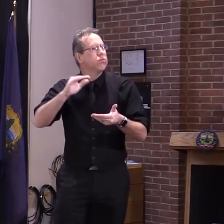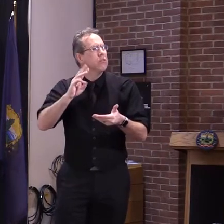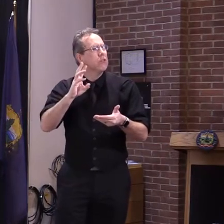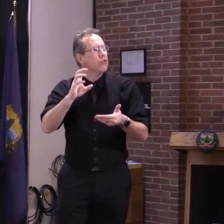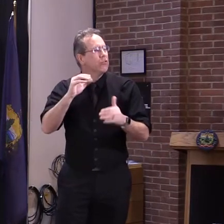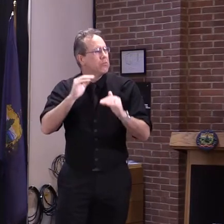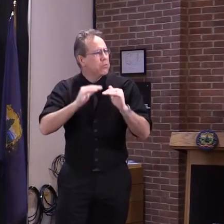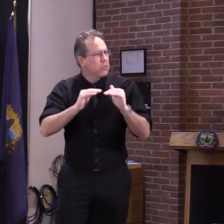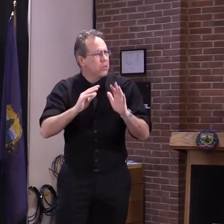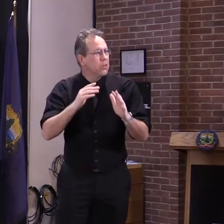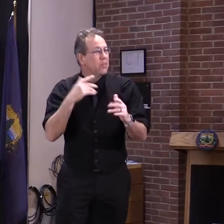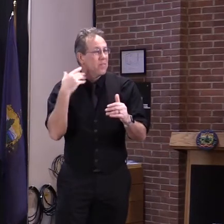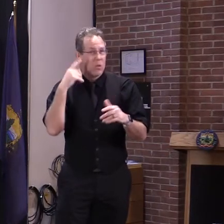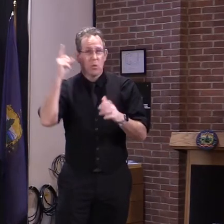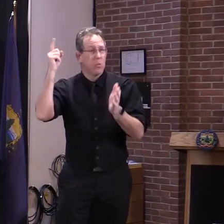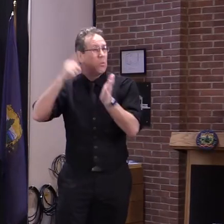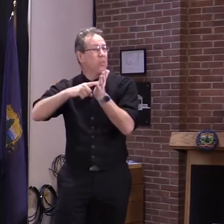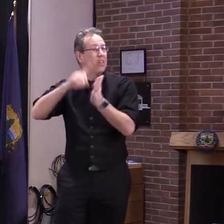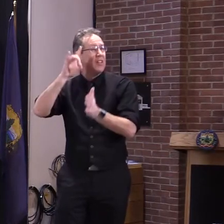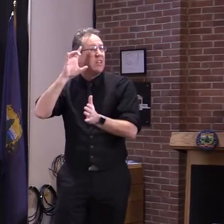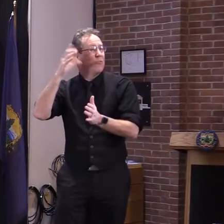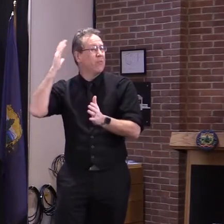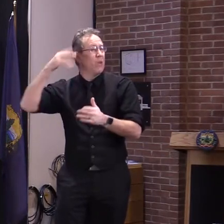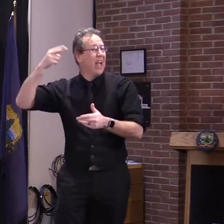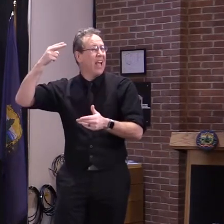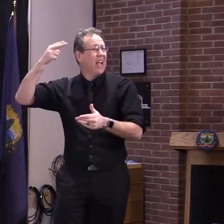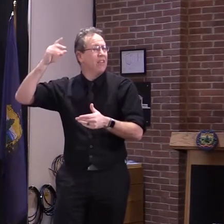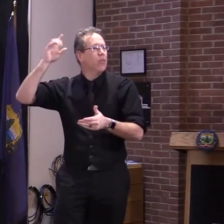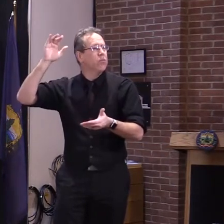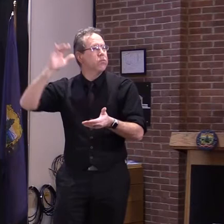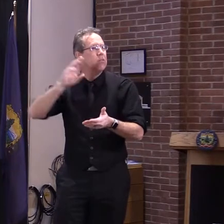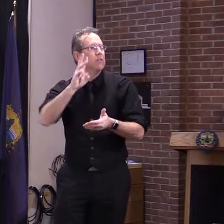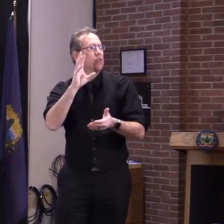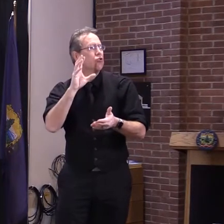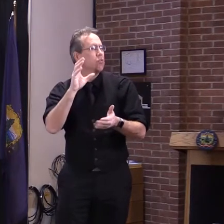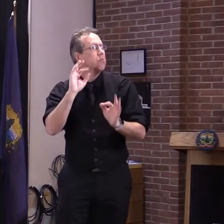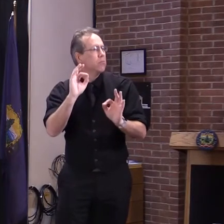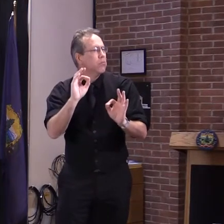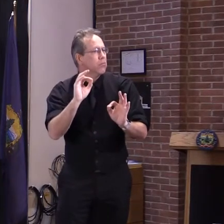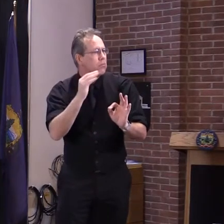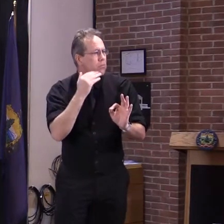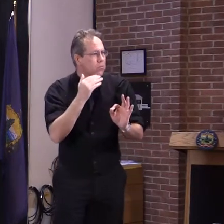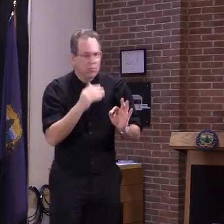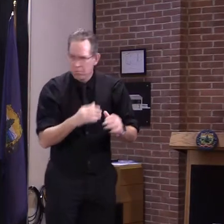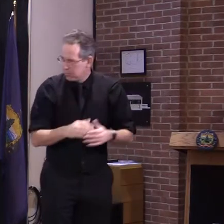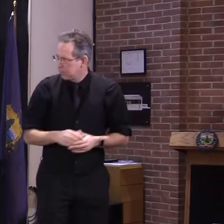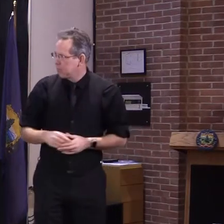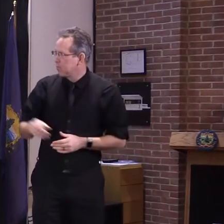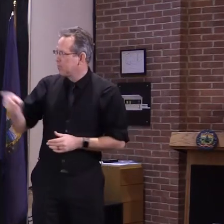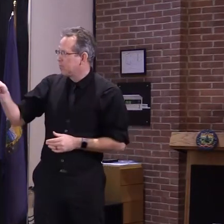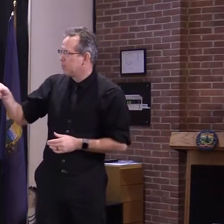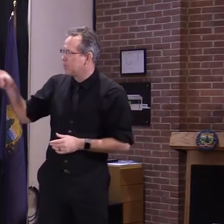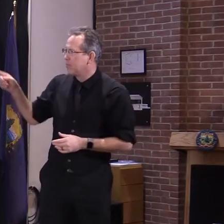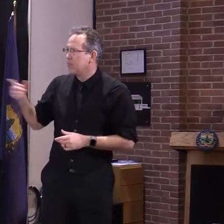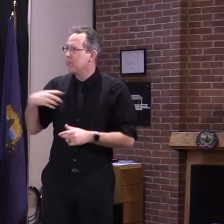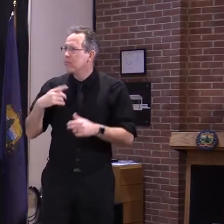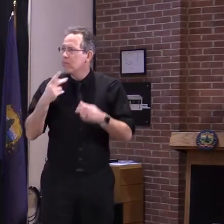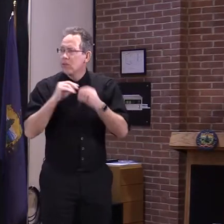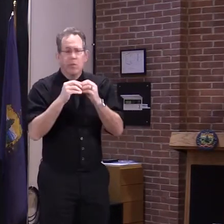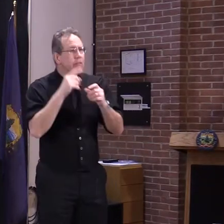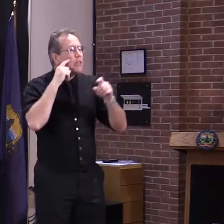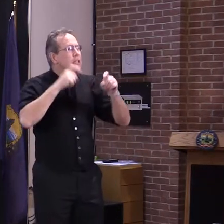just 3 or 4 weeks ago. When we look at our testing numbers, we can see that the PCR tests are coming down, about 21% decrease.